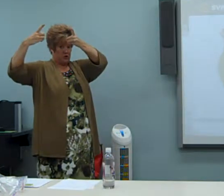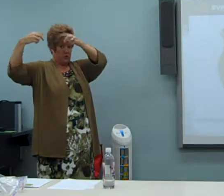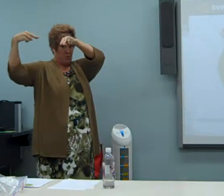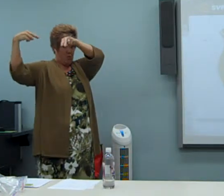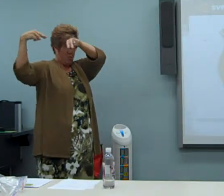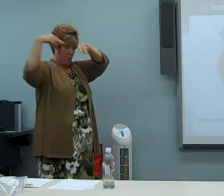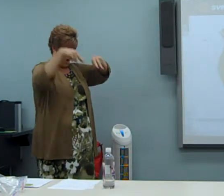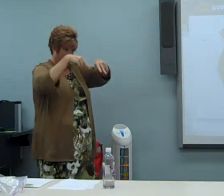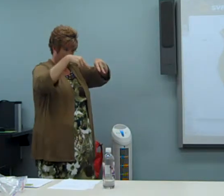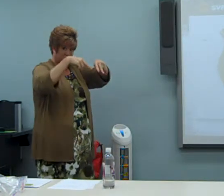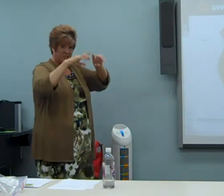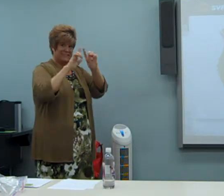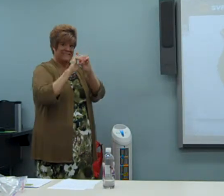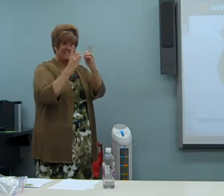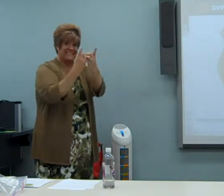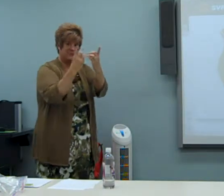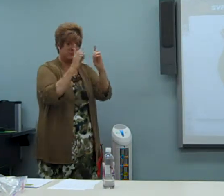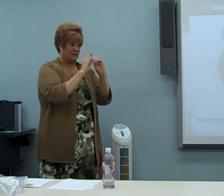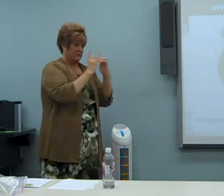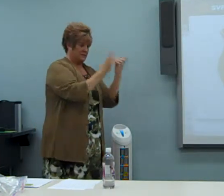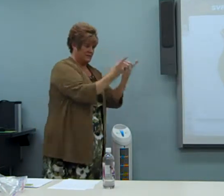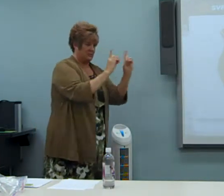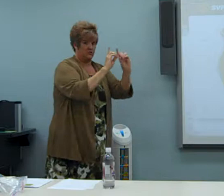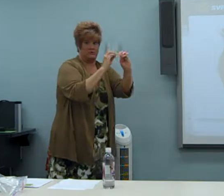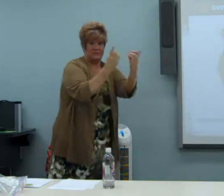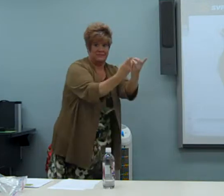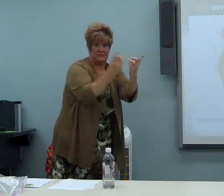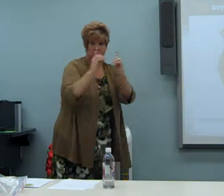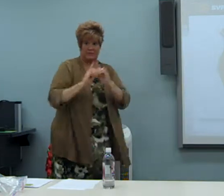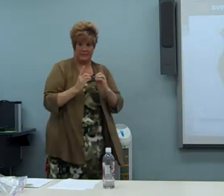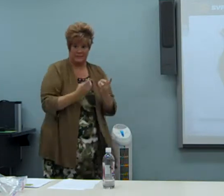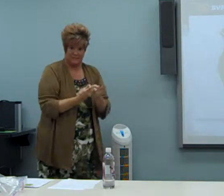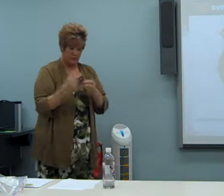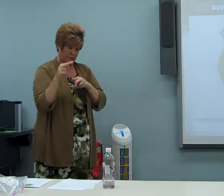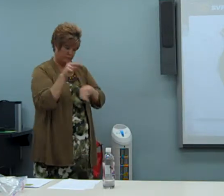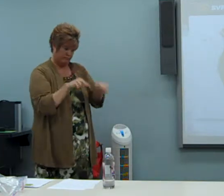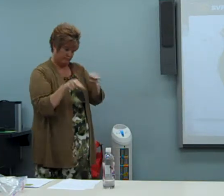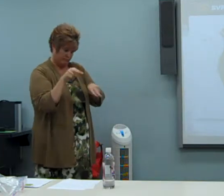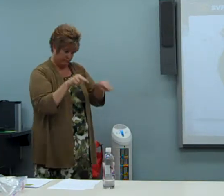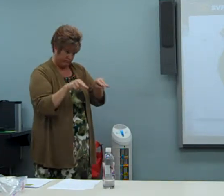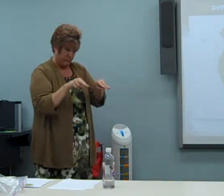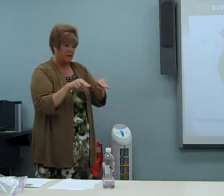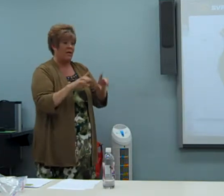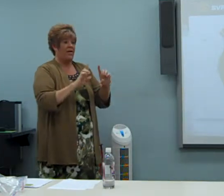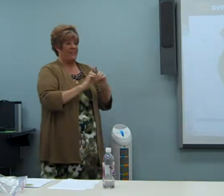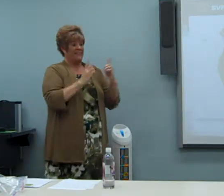And then the region has one director that watches over the districts.